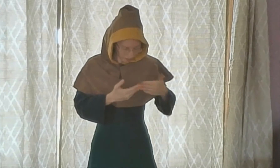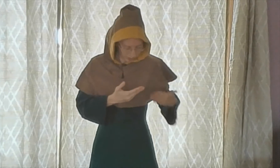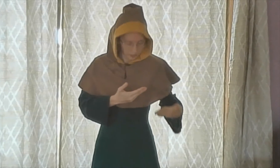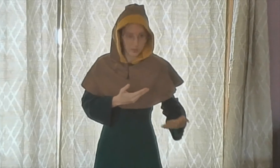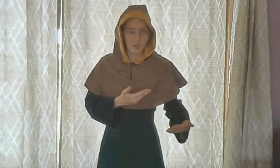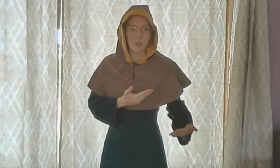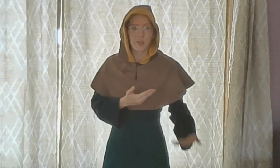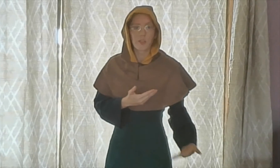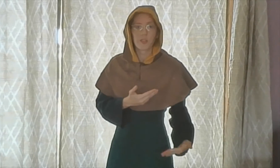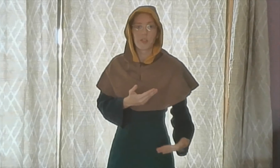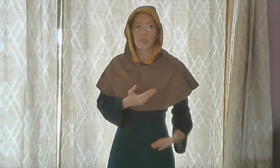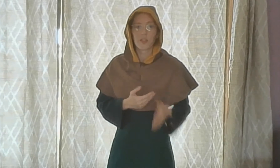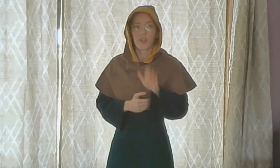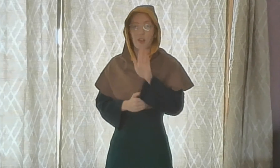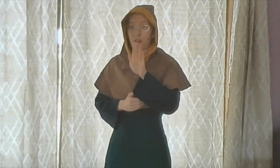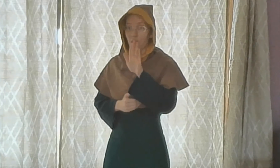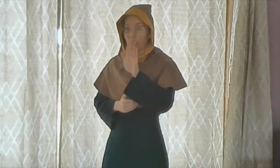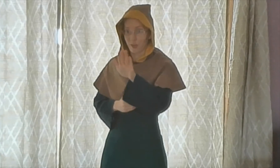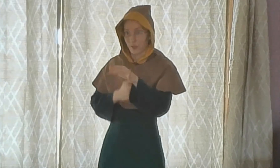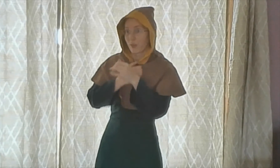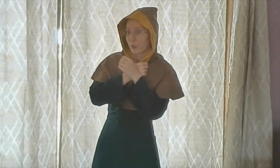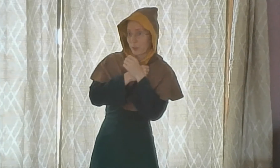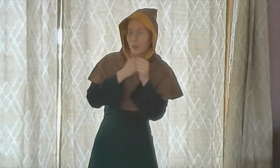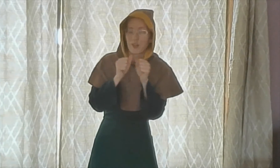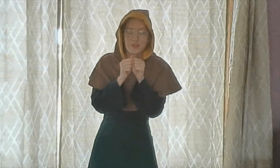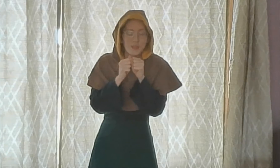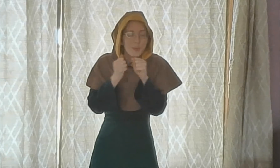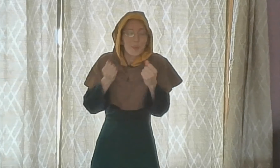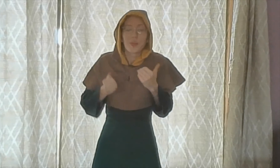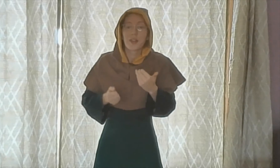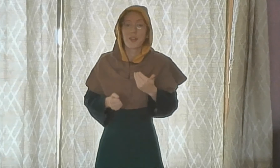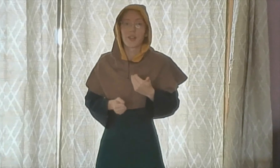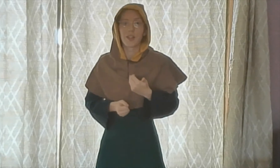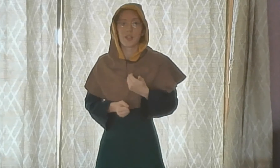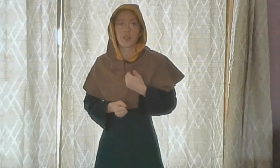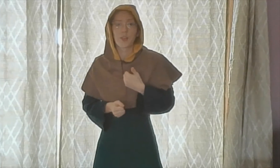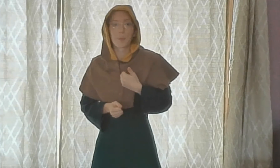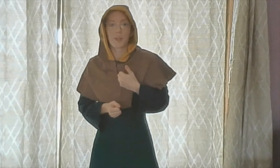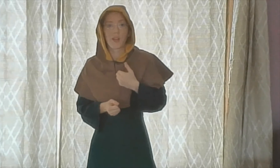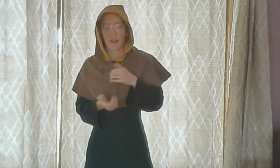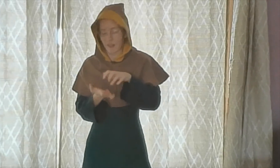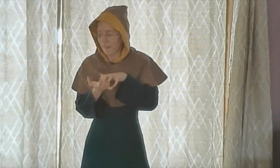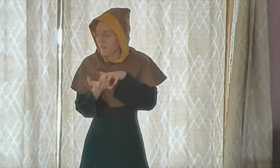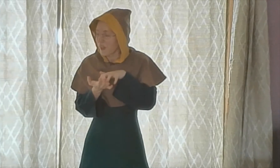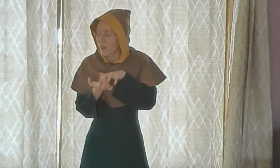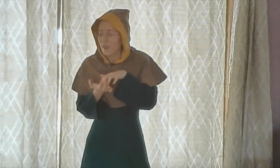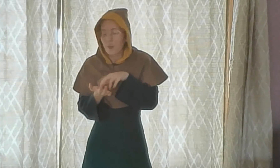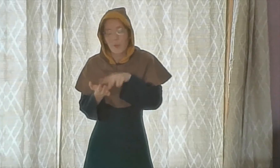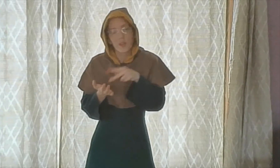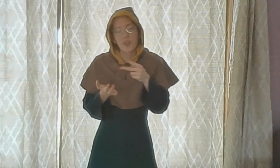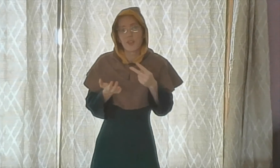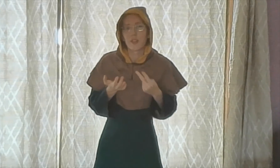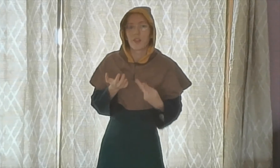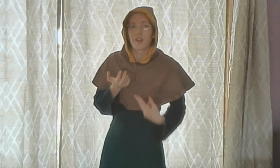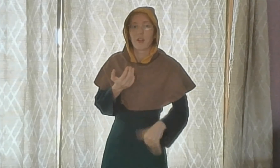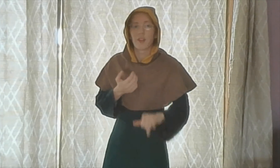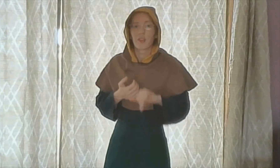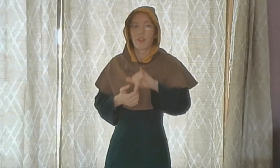wrapped in steel, and nothing brings me to my knees like the way you make me